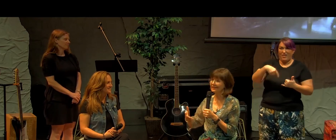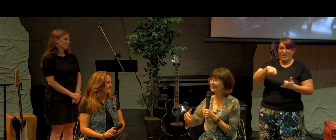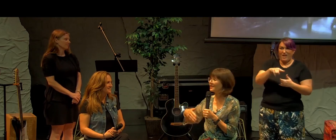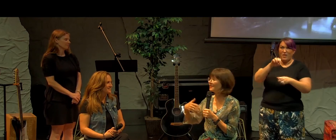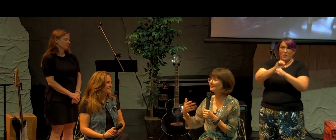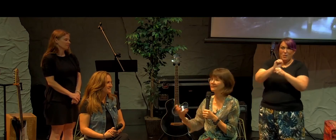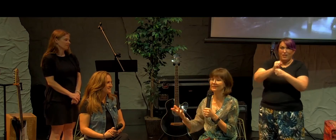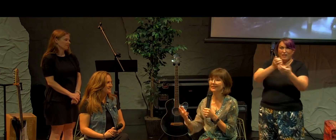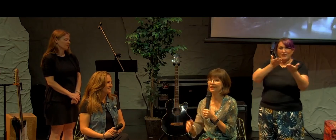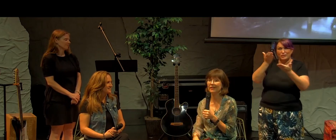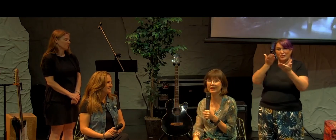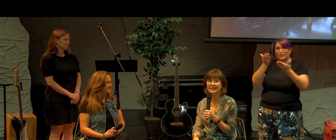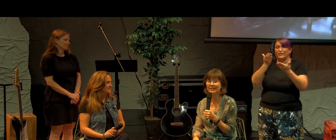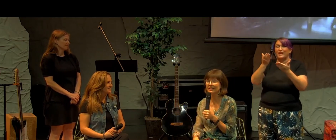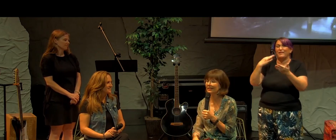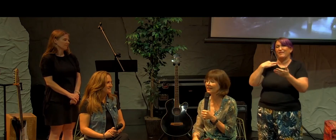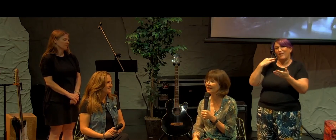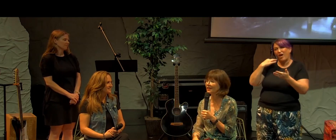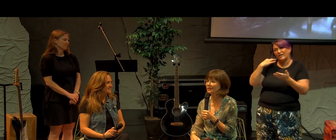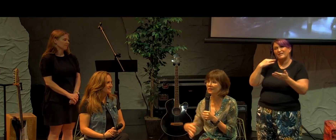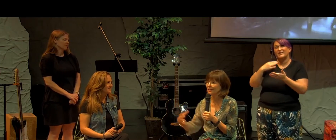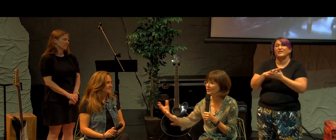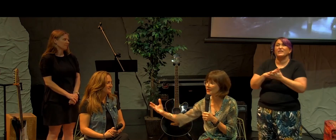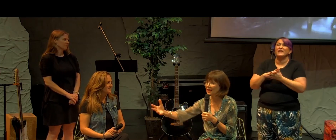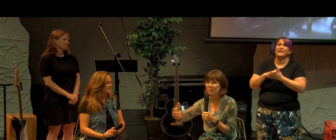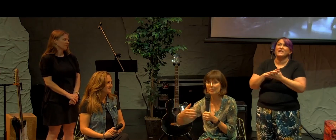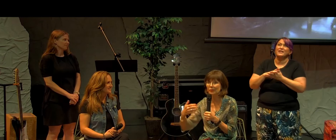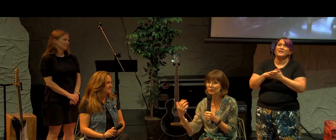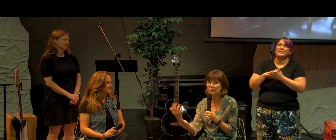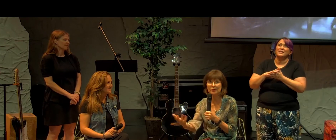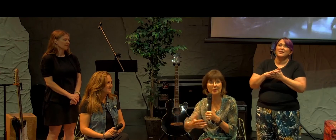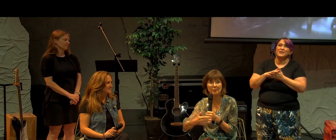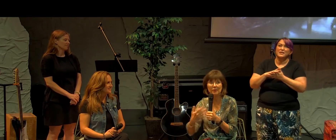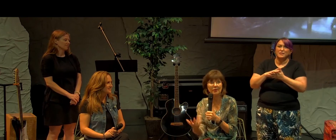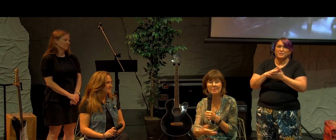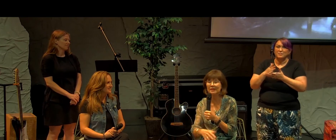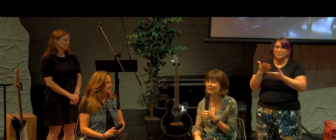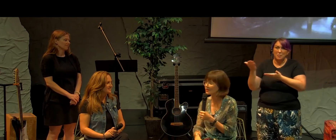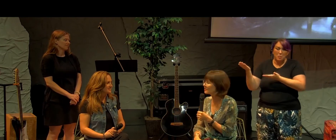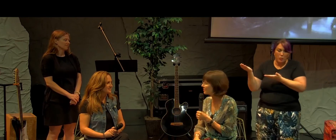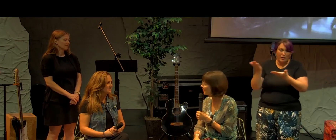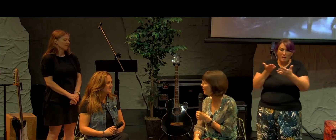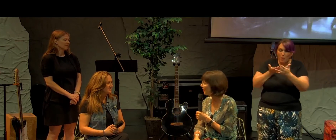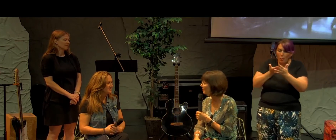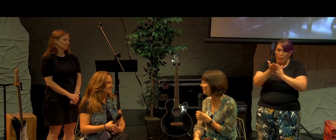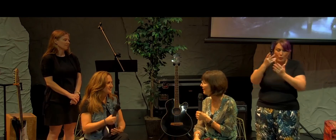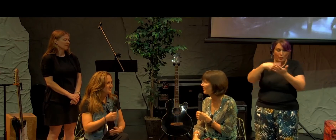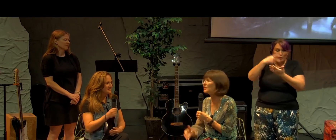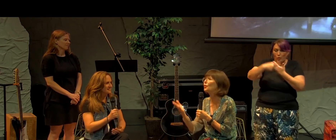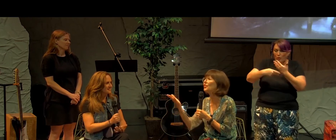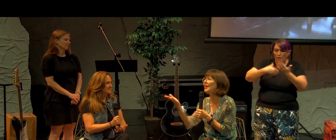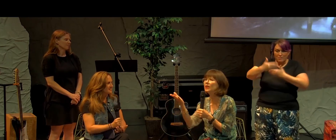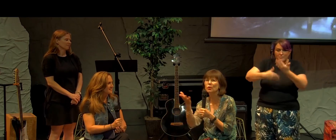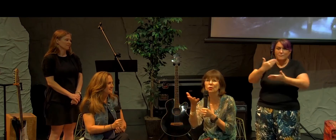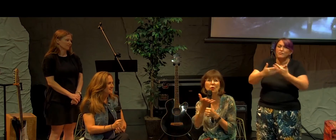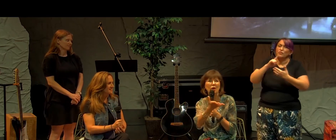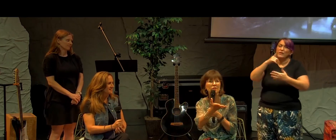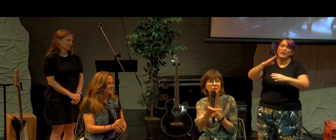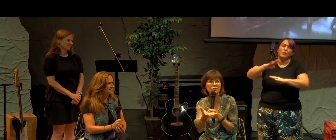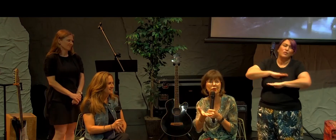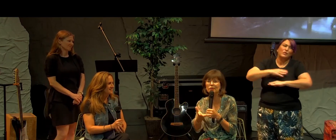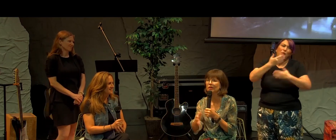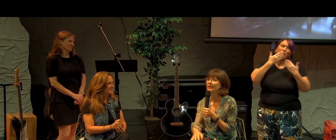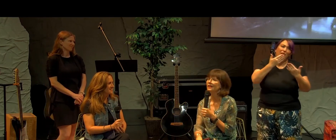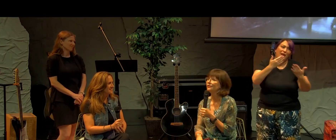serving, they're volunteering, and they're, you know, taking people through their programs. And it's just so incredibly gratifying. So thank you,